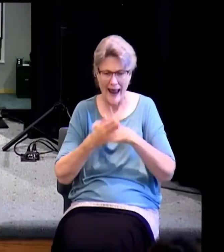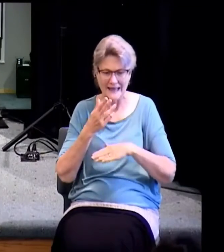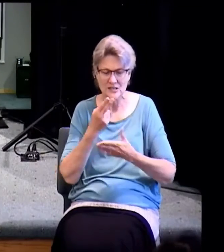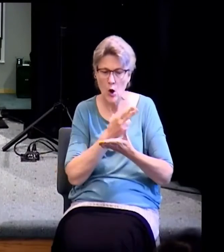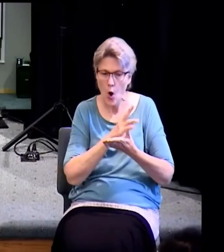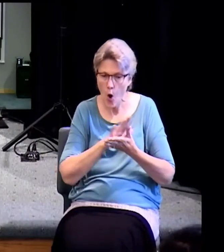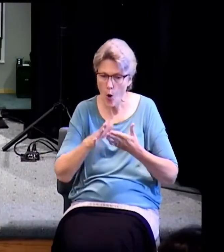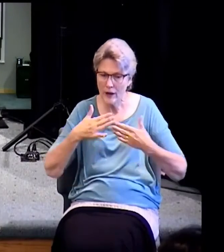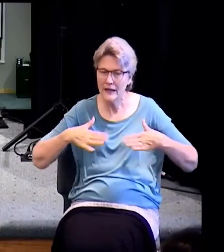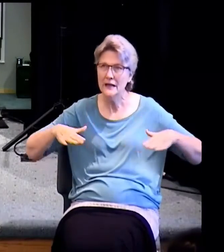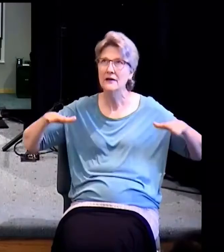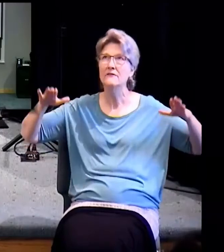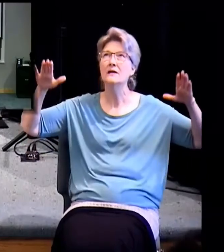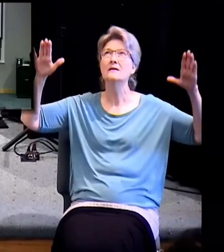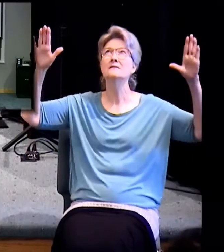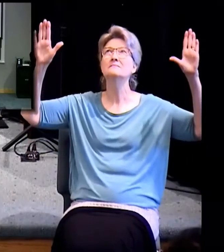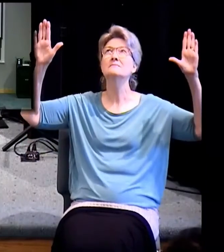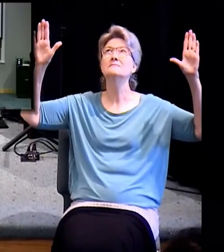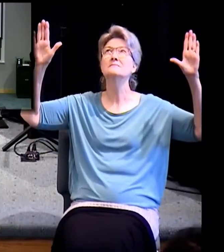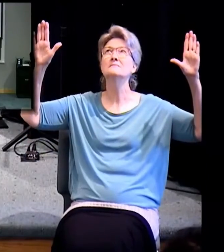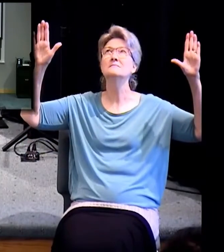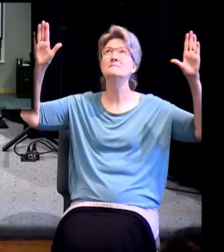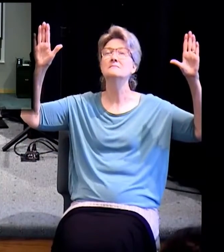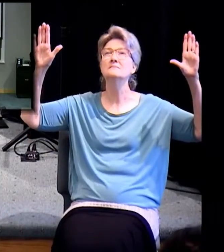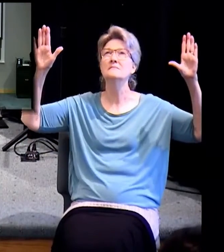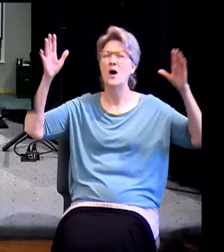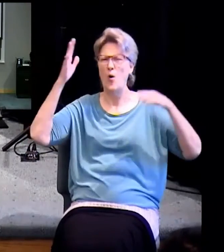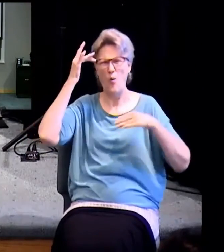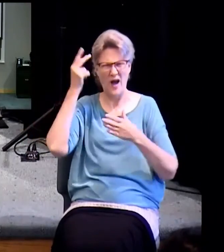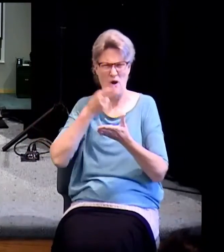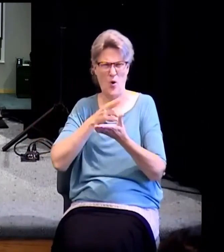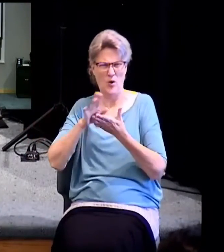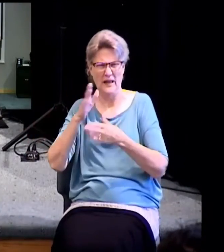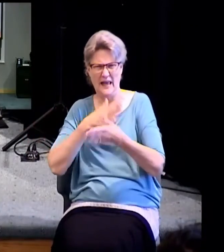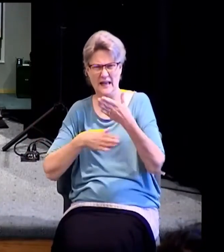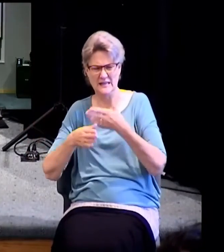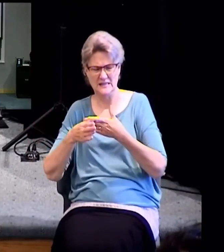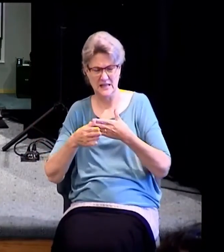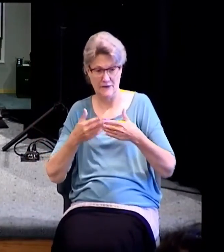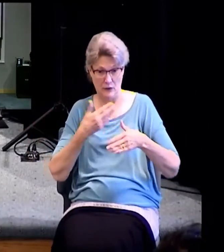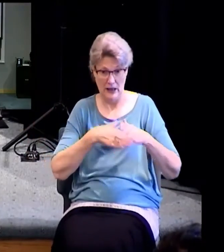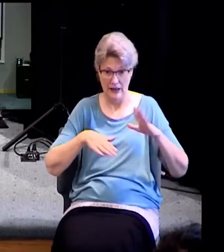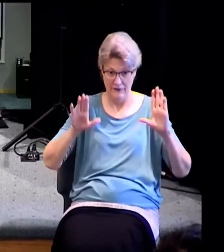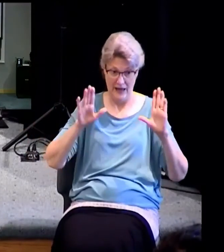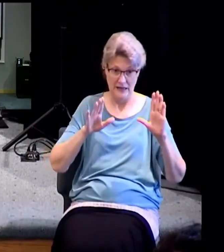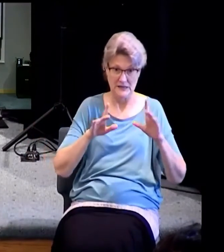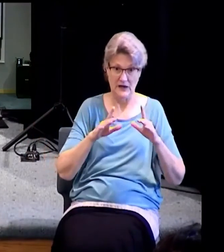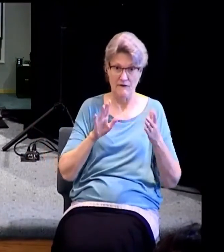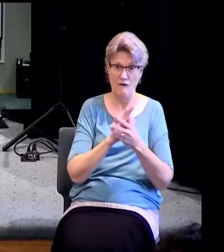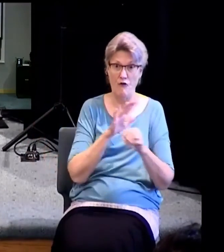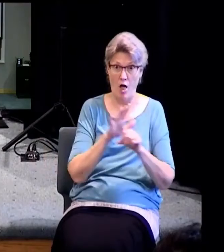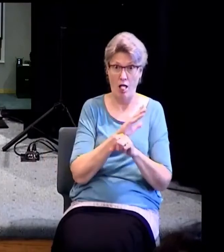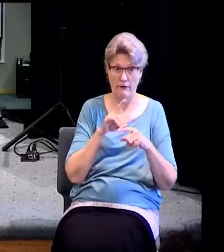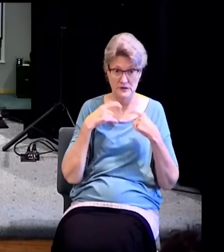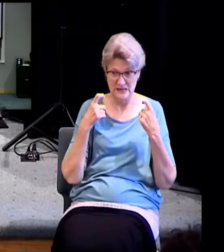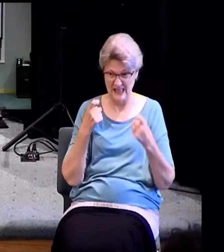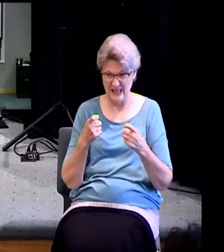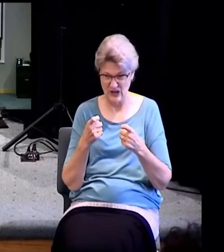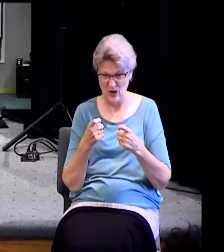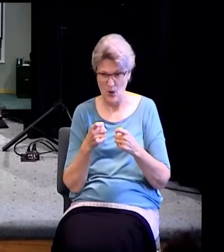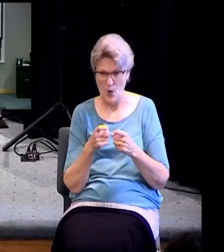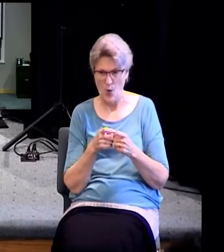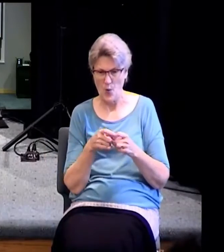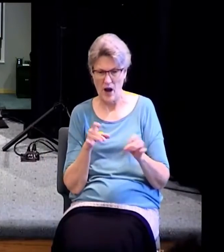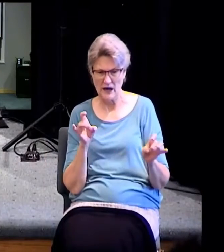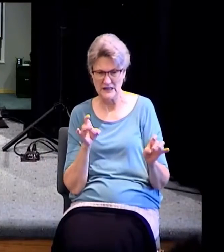lift hands that are filthy in sin, we are disgracing his name. But if we come and